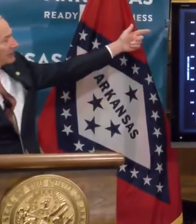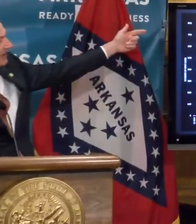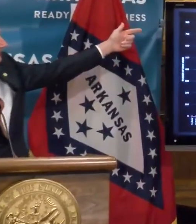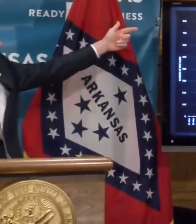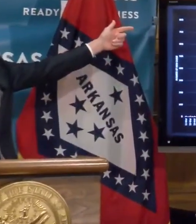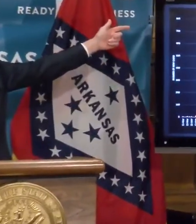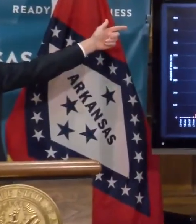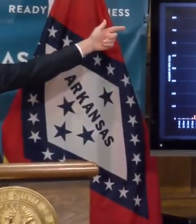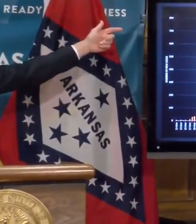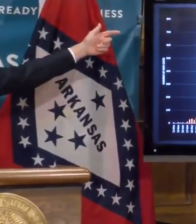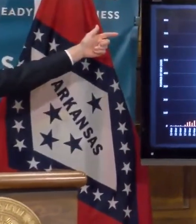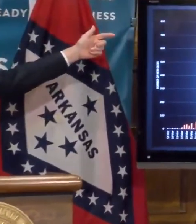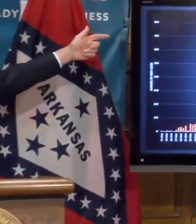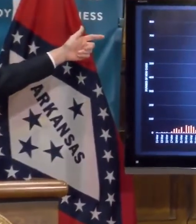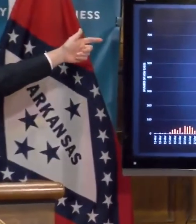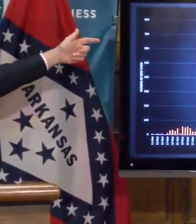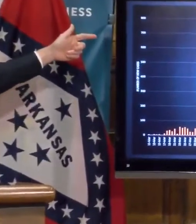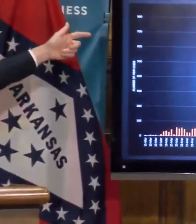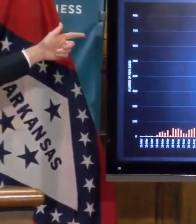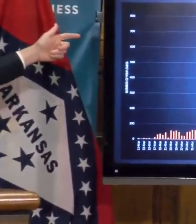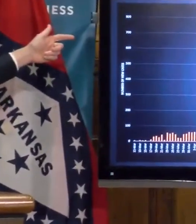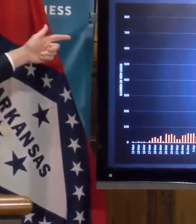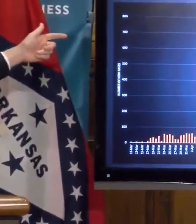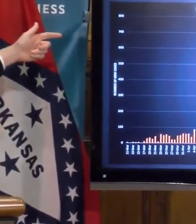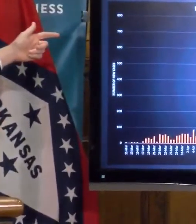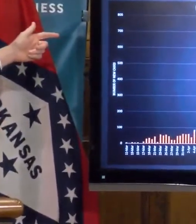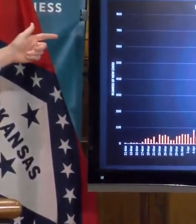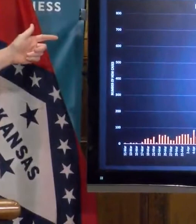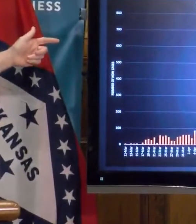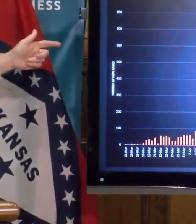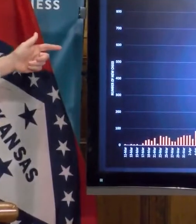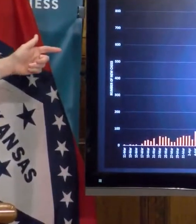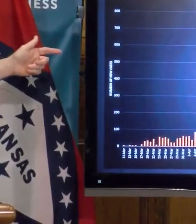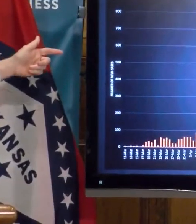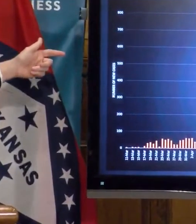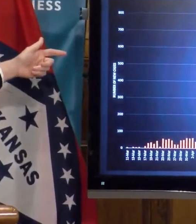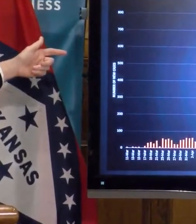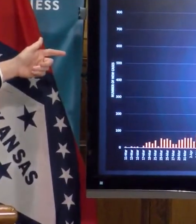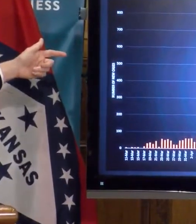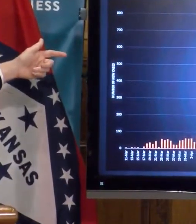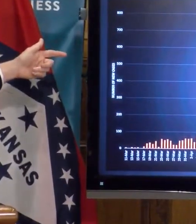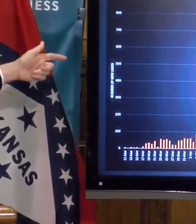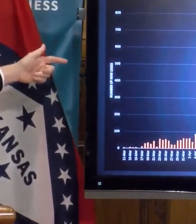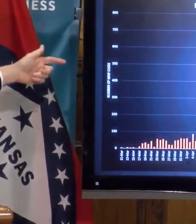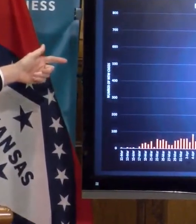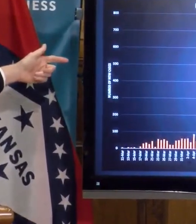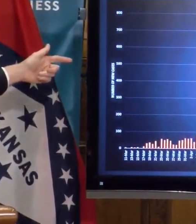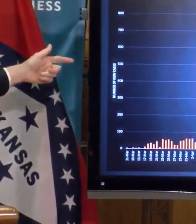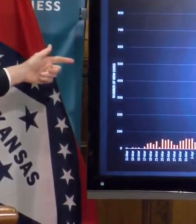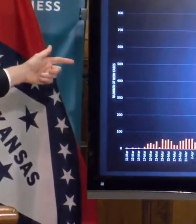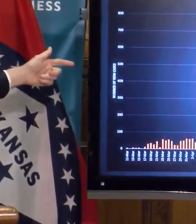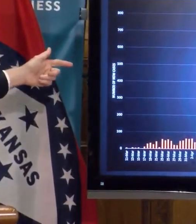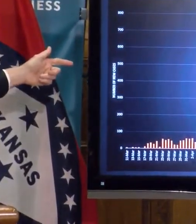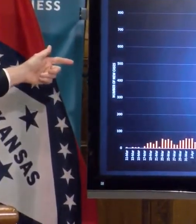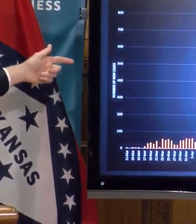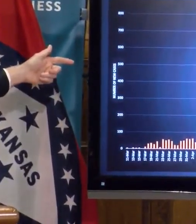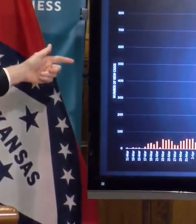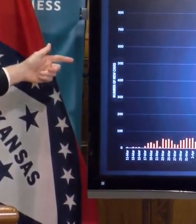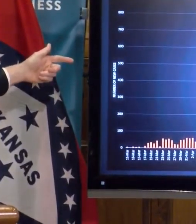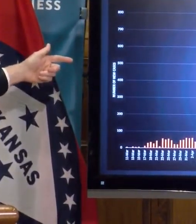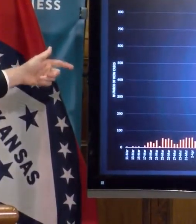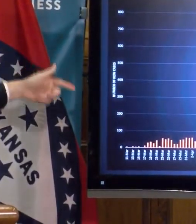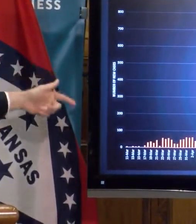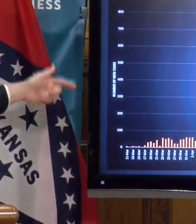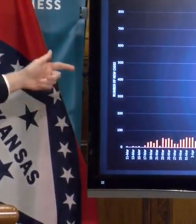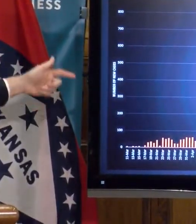height over 700. We've had 2 days in that level. Then we see it's going down to 500,